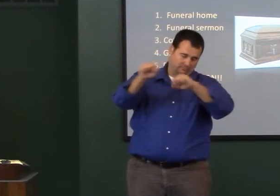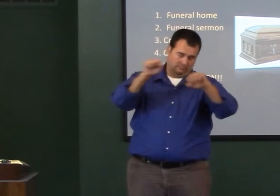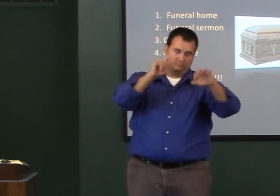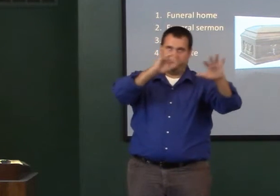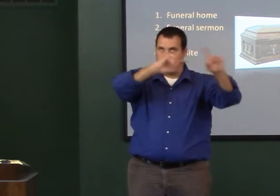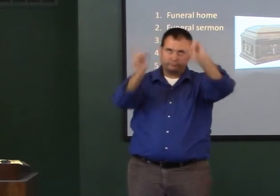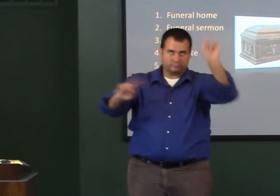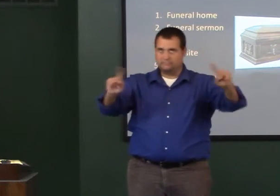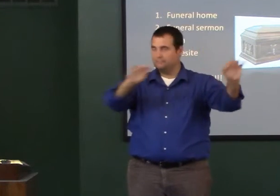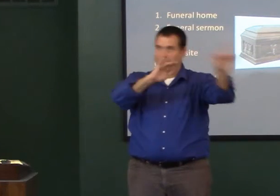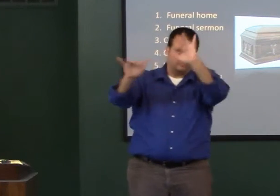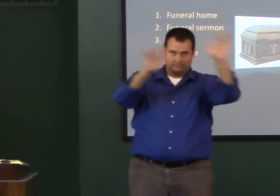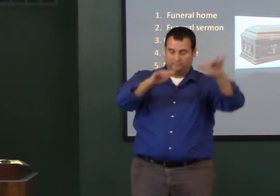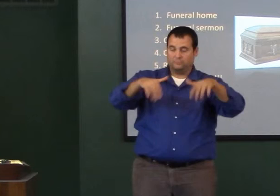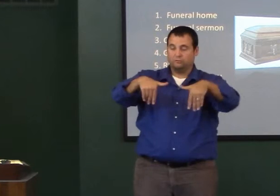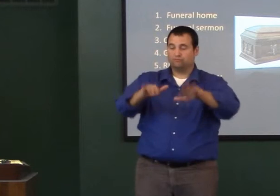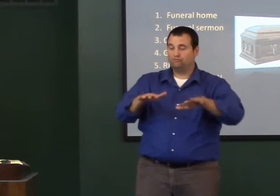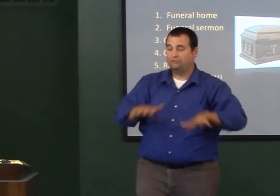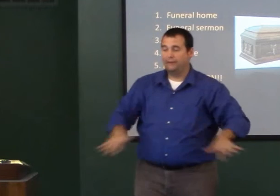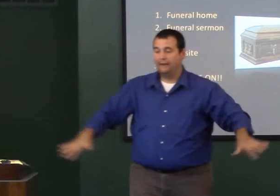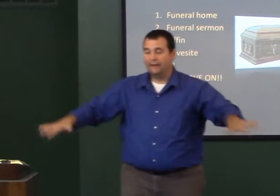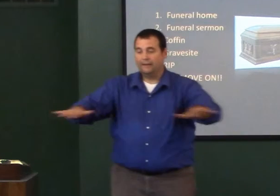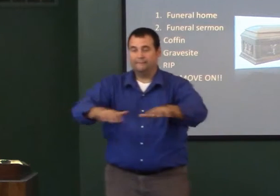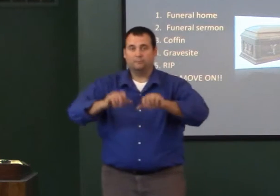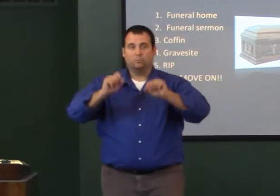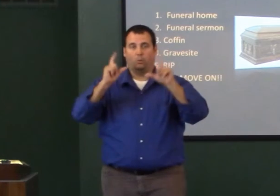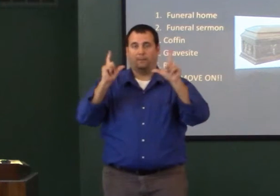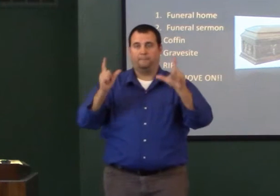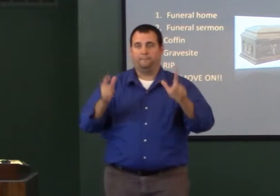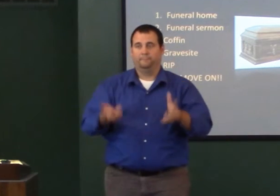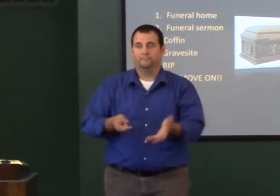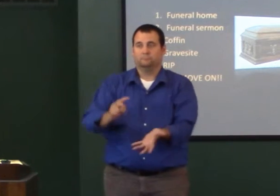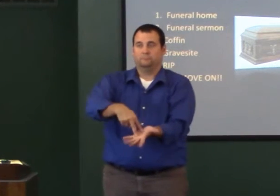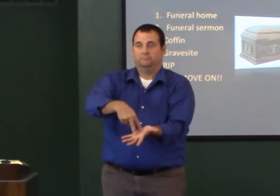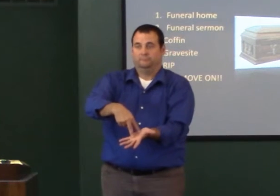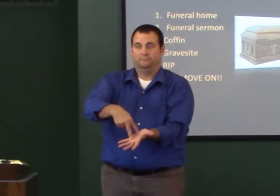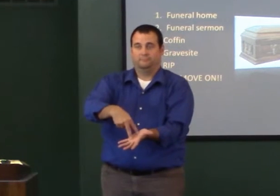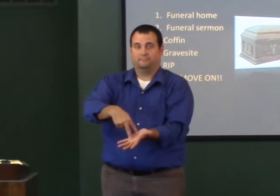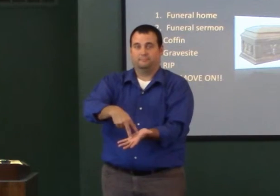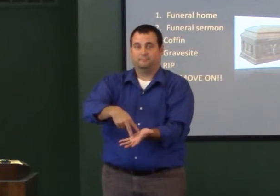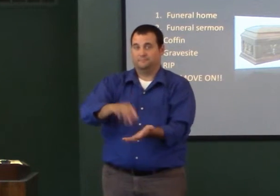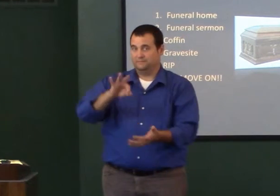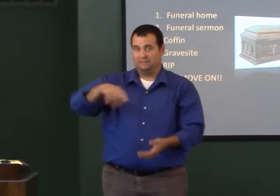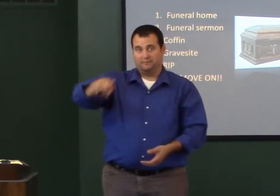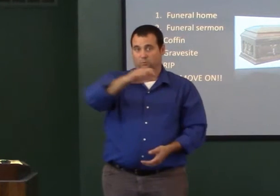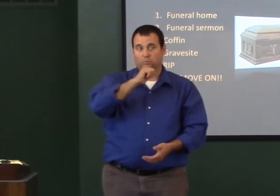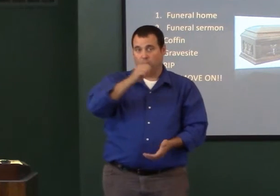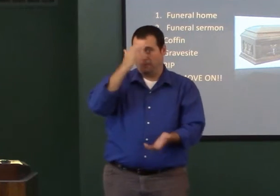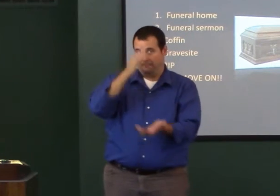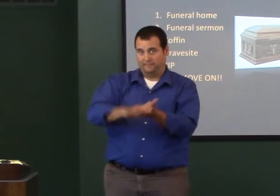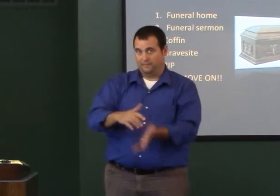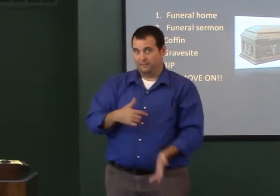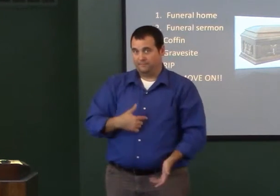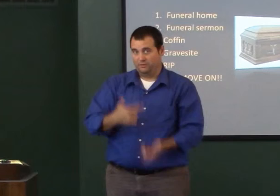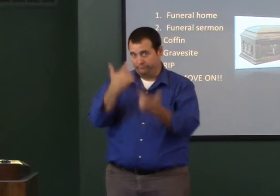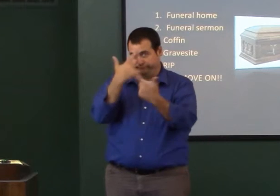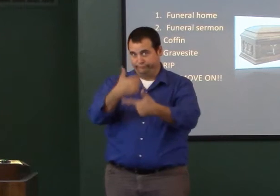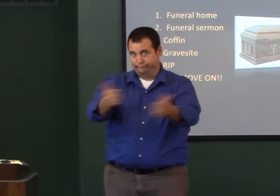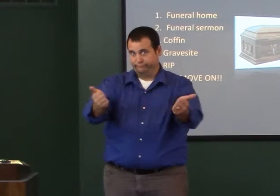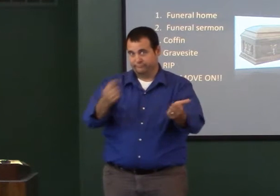So those of one who died in Christ will wake up and will rise. If they do